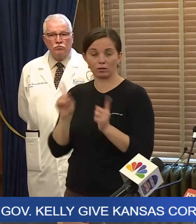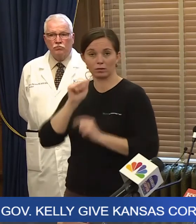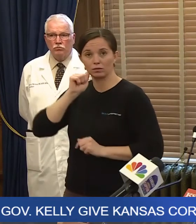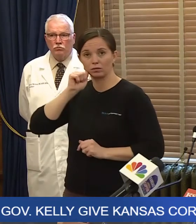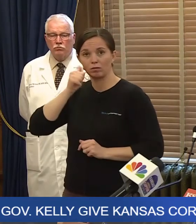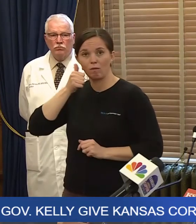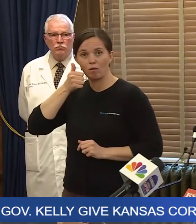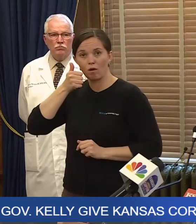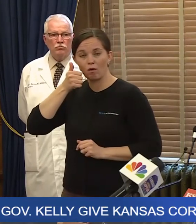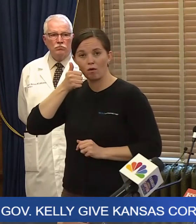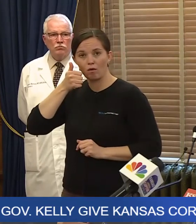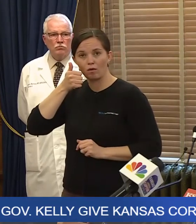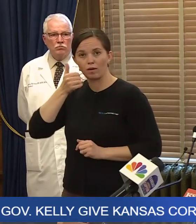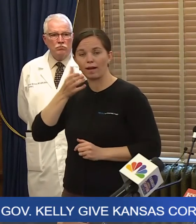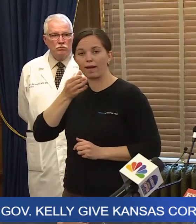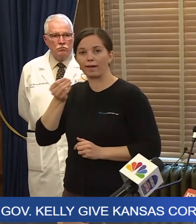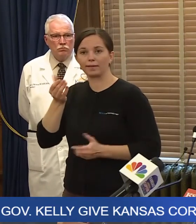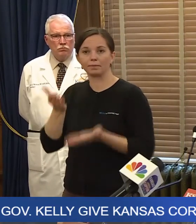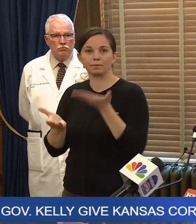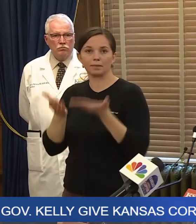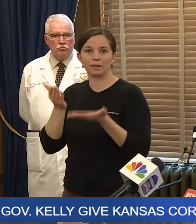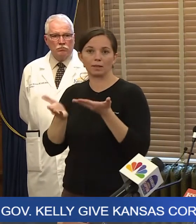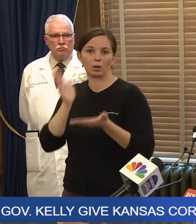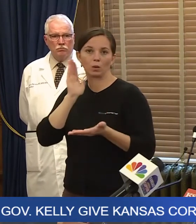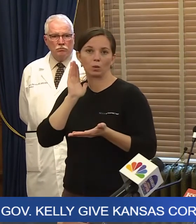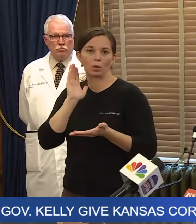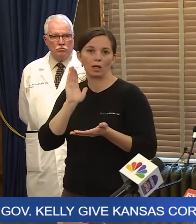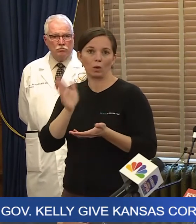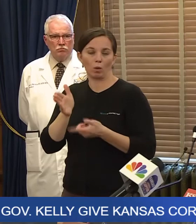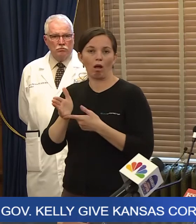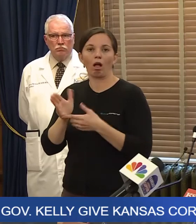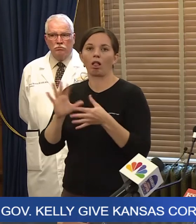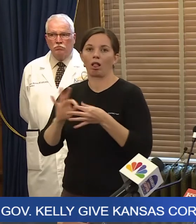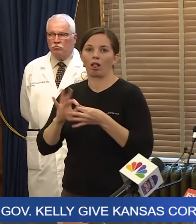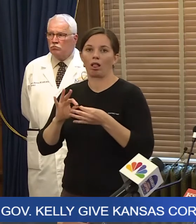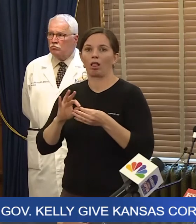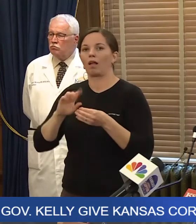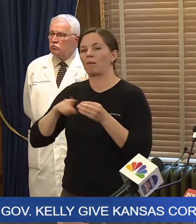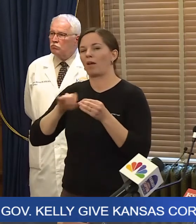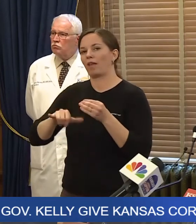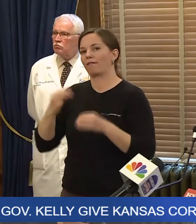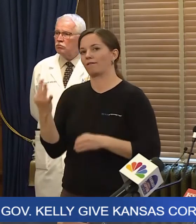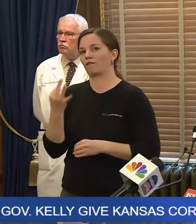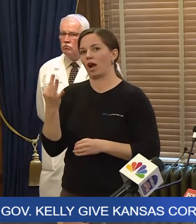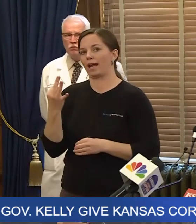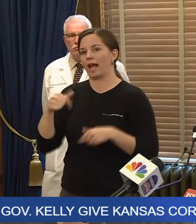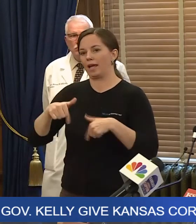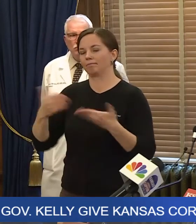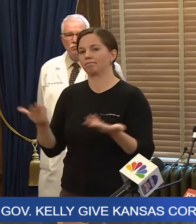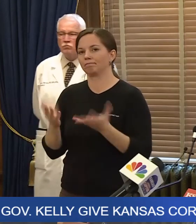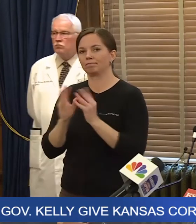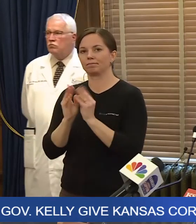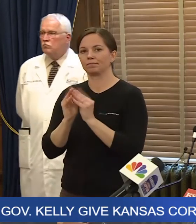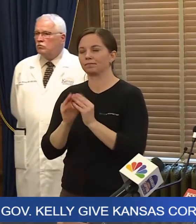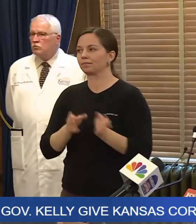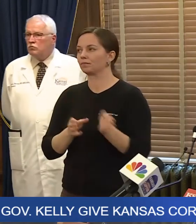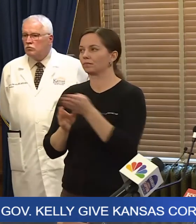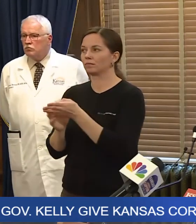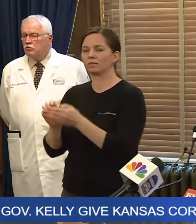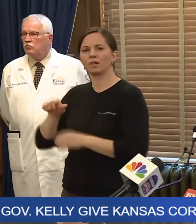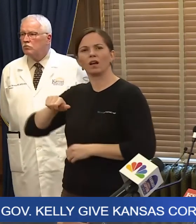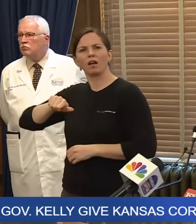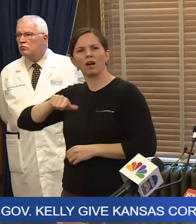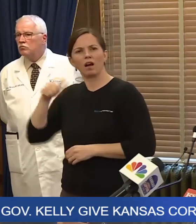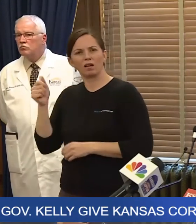tomorrow, and we'll probably deal with that issue at the Friday press conference. And Governor, are there other contingency plans